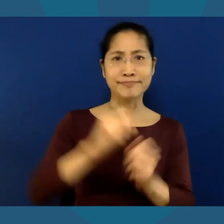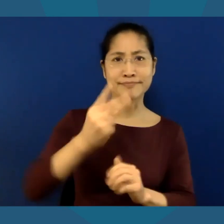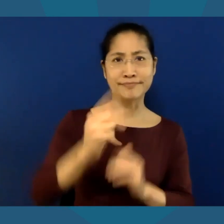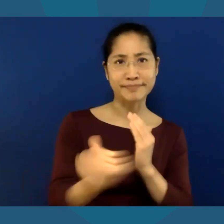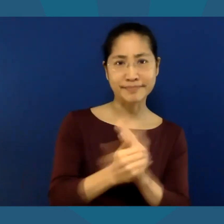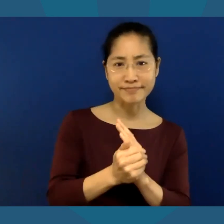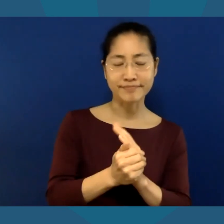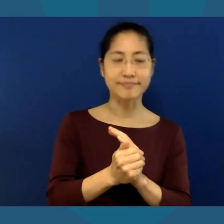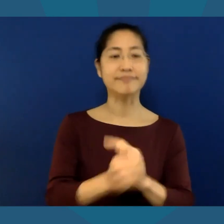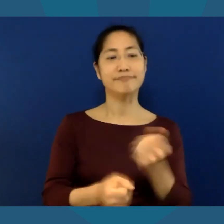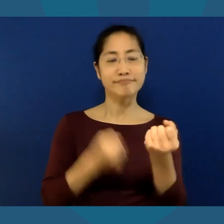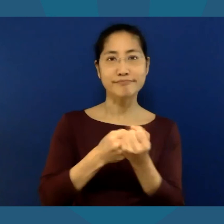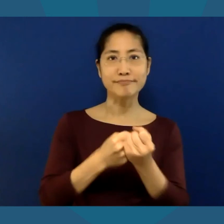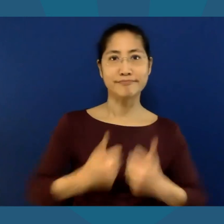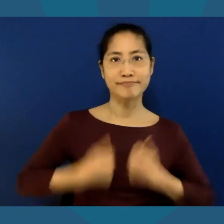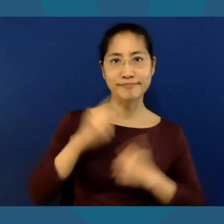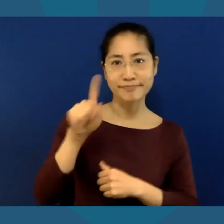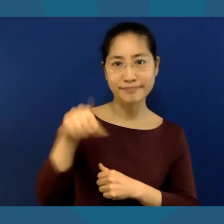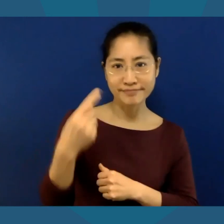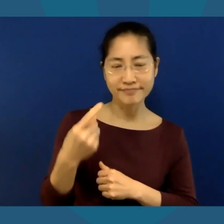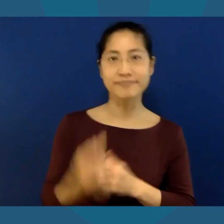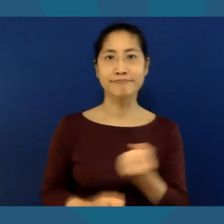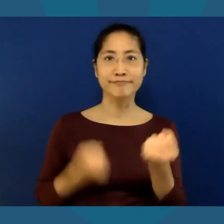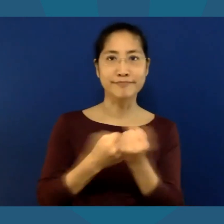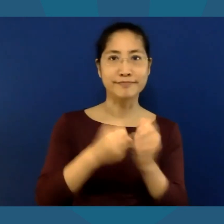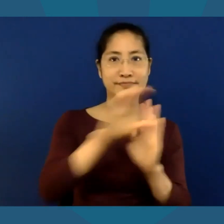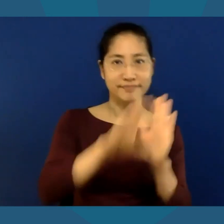pro-Second Amendment, pro-life,